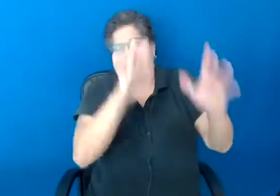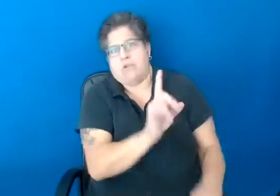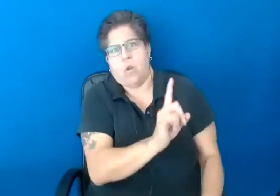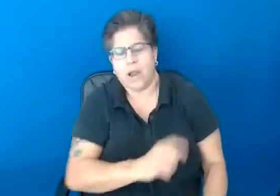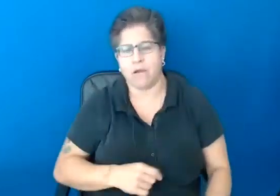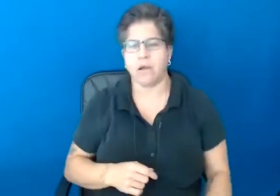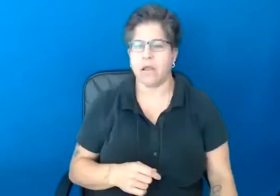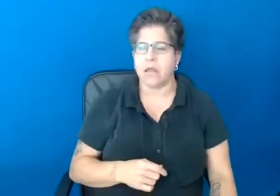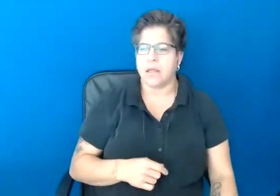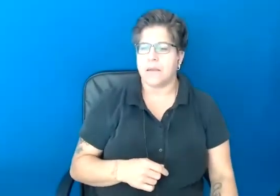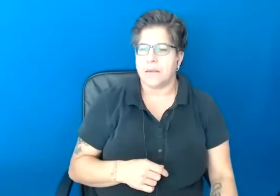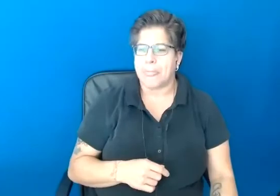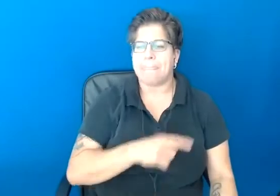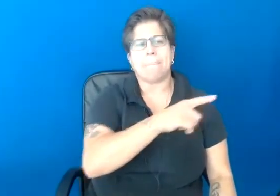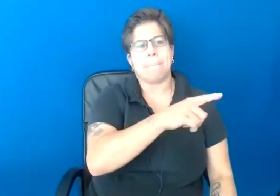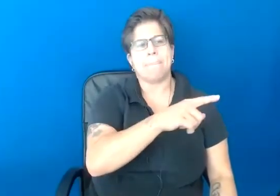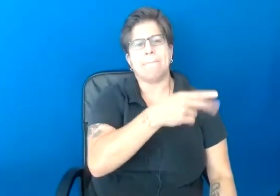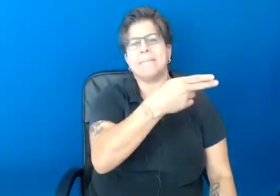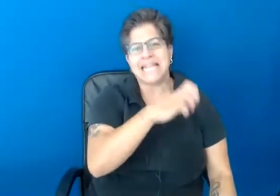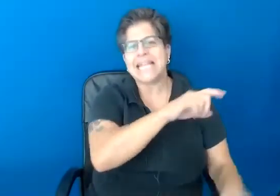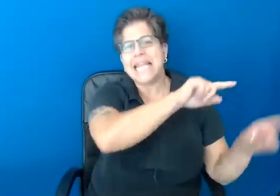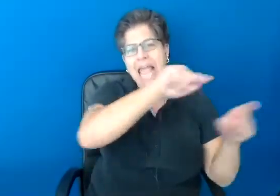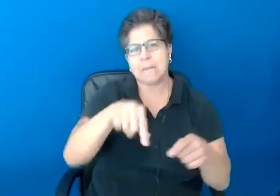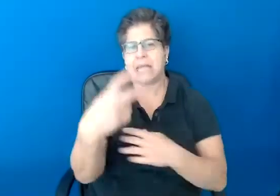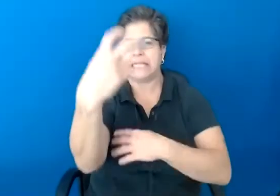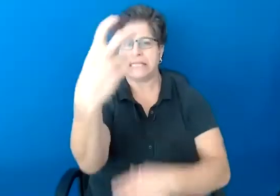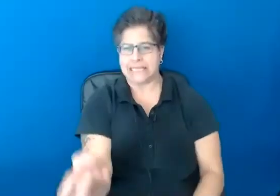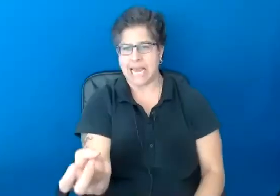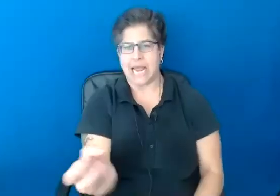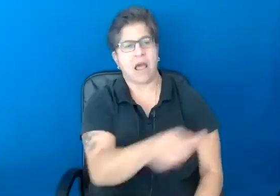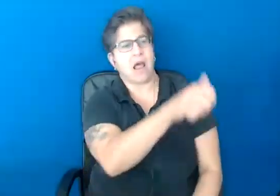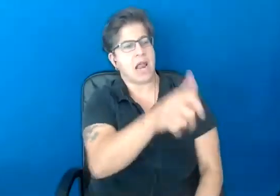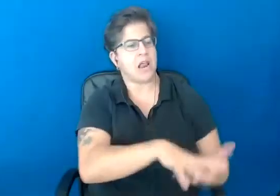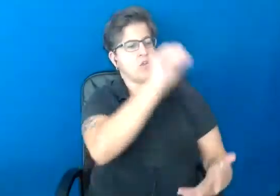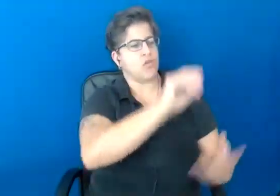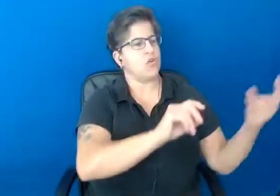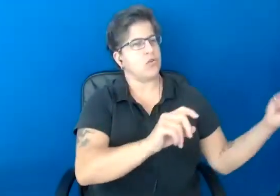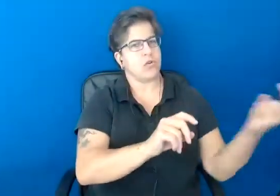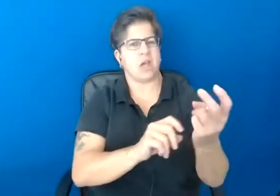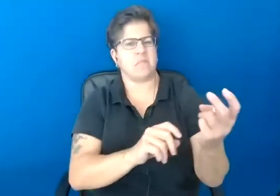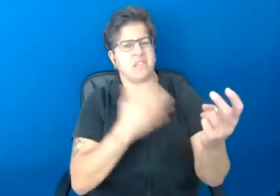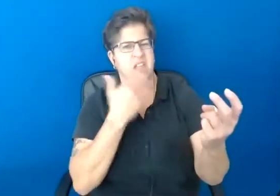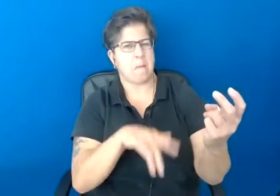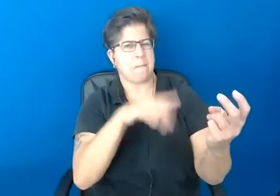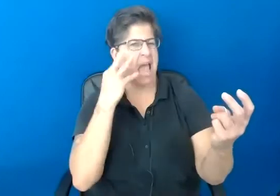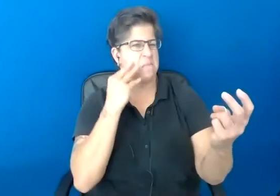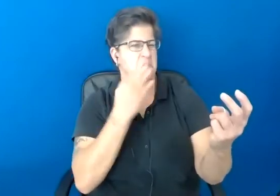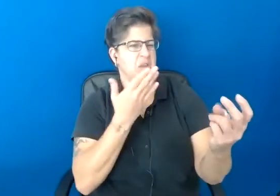bad mood, and I must have said something to him like, don't swing your school bag. And he barked at me, and I said,